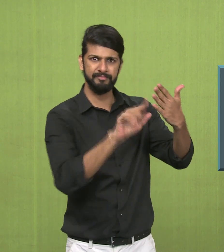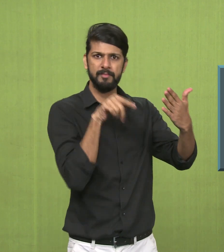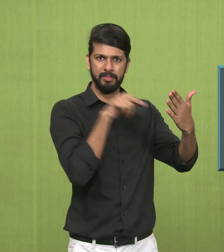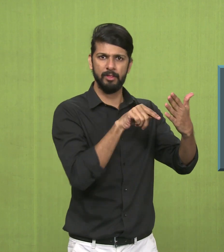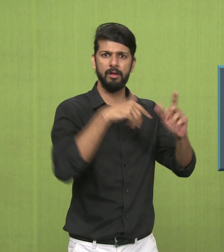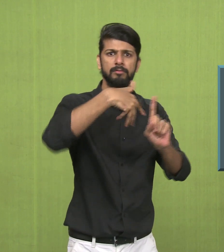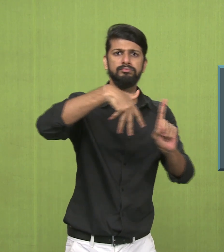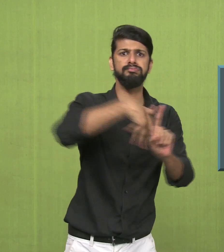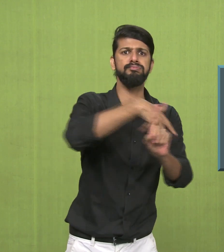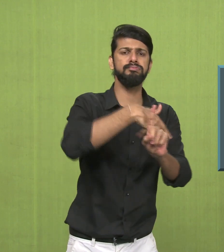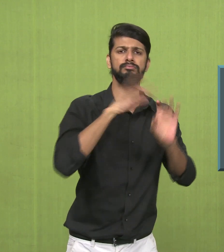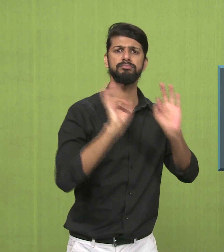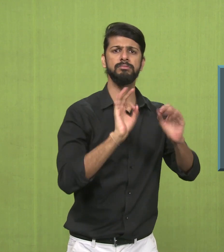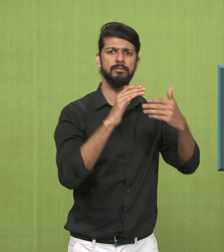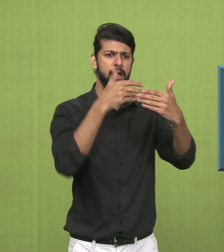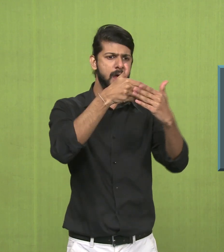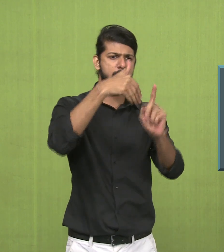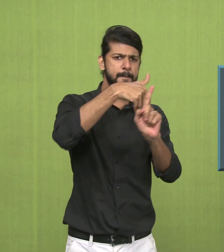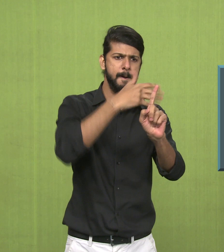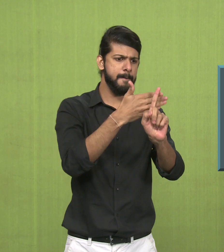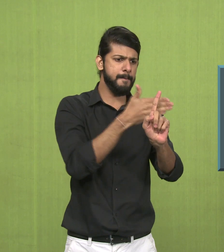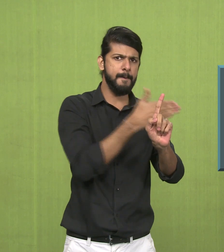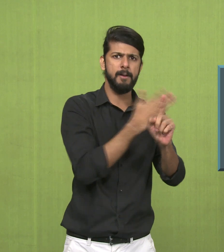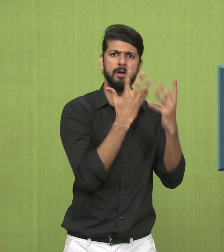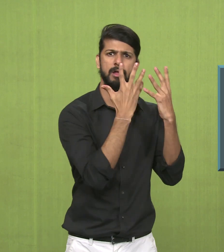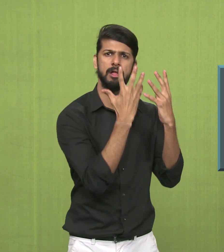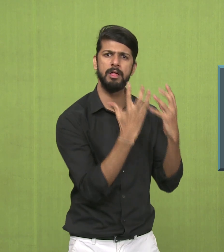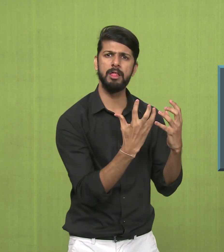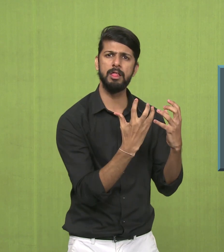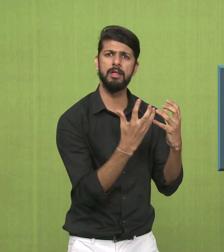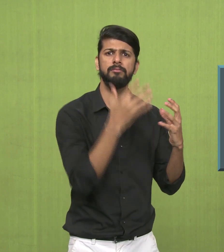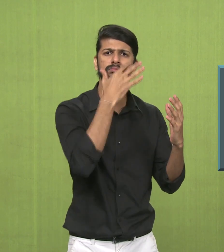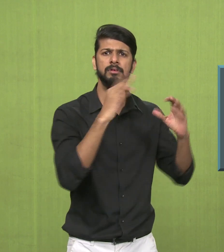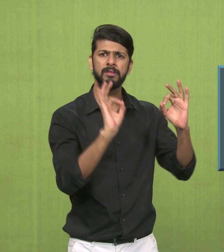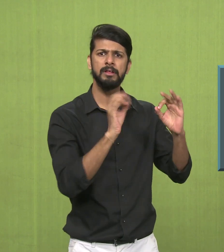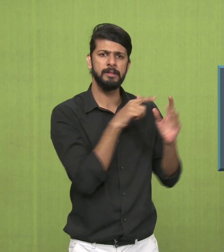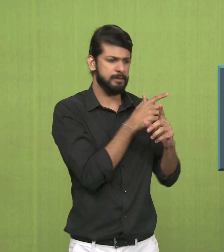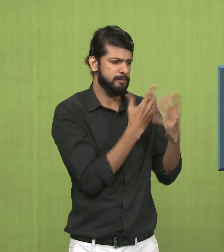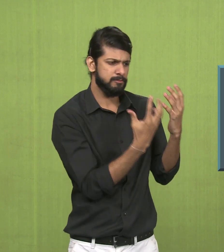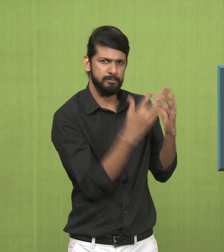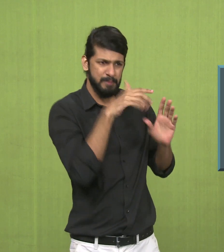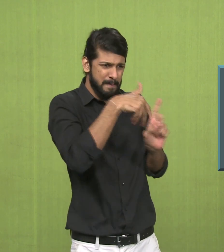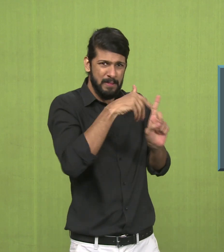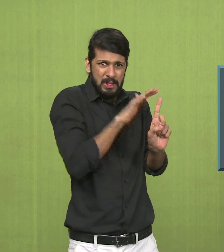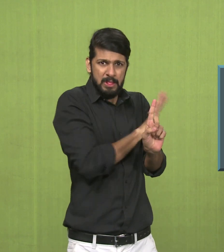The selection of shades in the background and foreground have been done artistically.